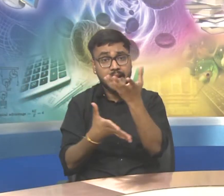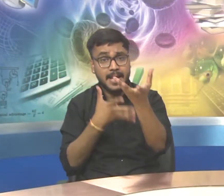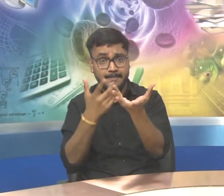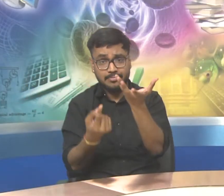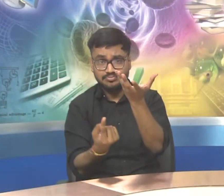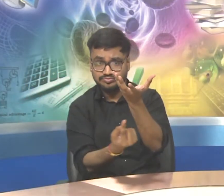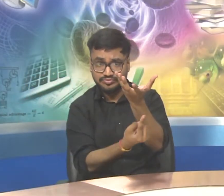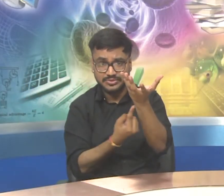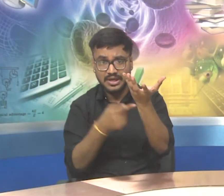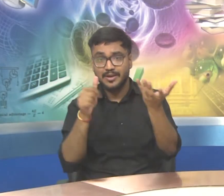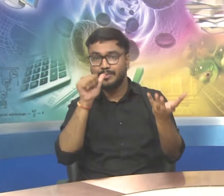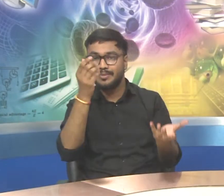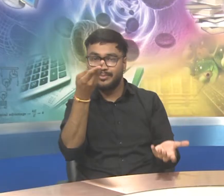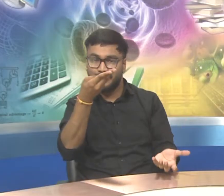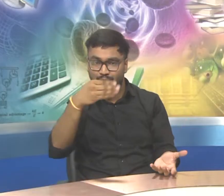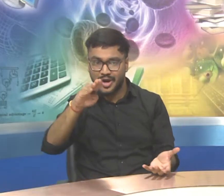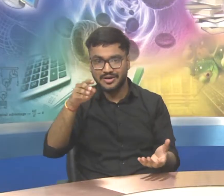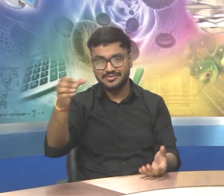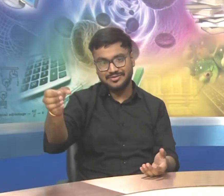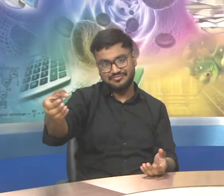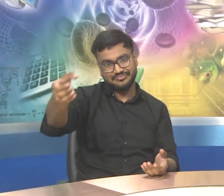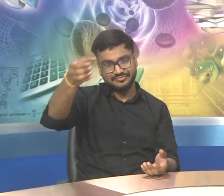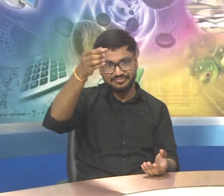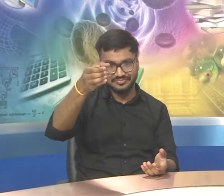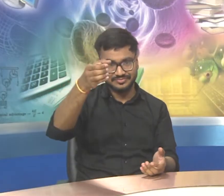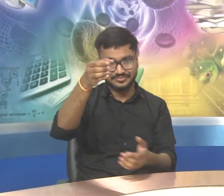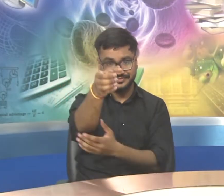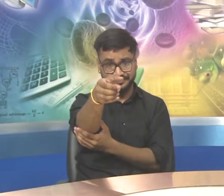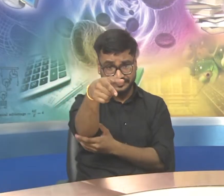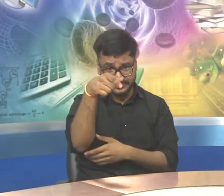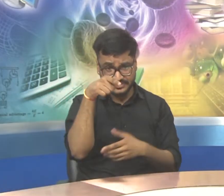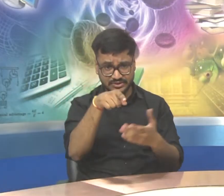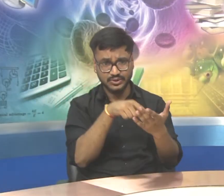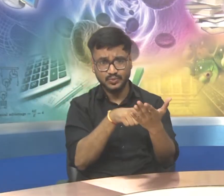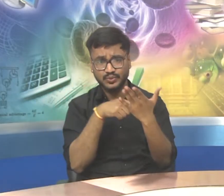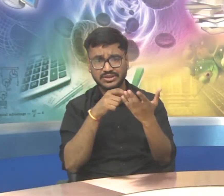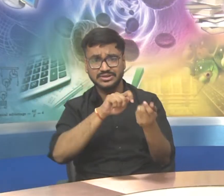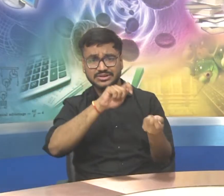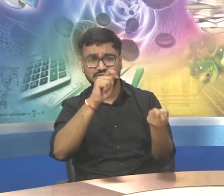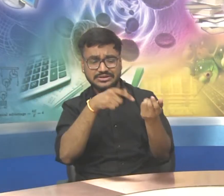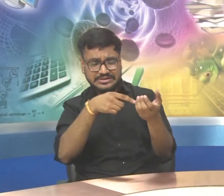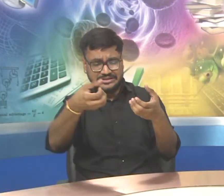When you heat a solution, the liquid which is solvent